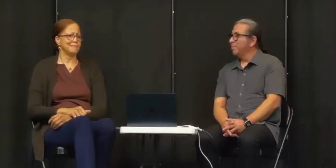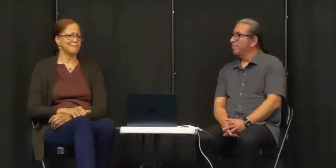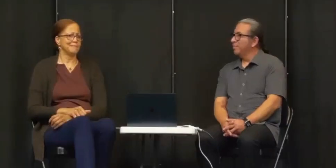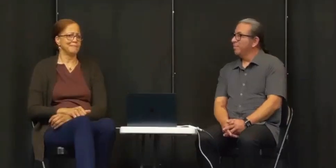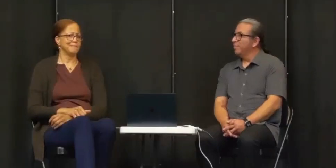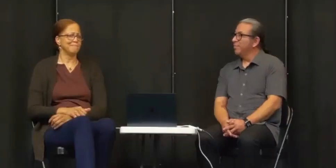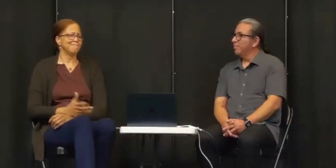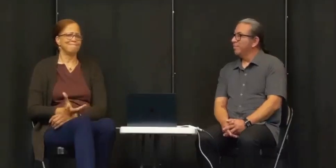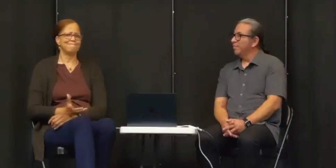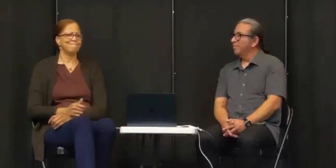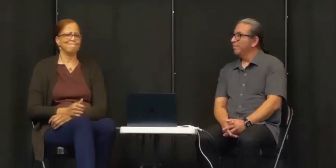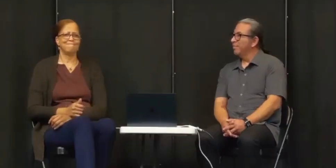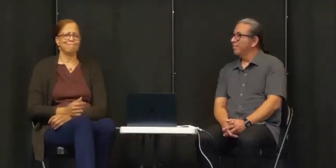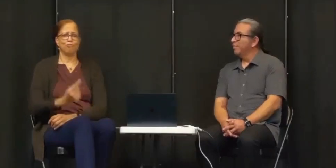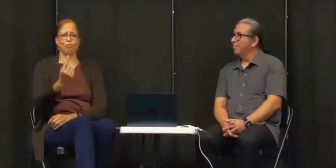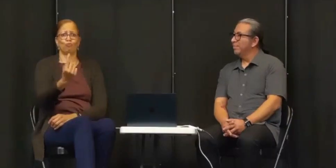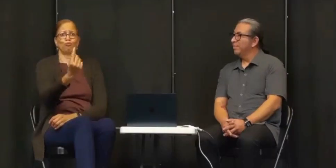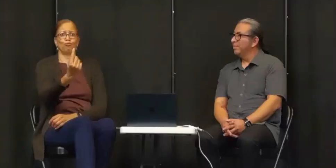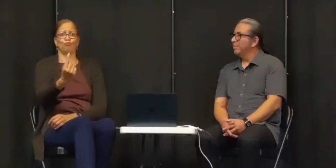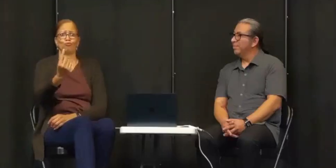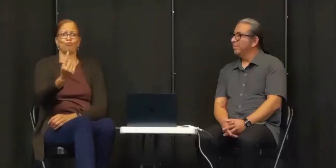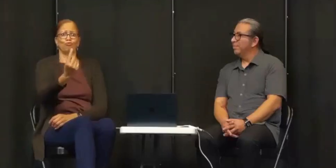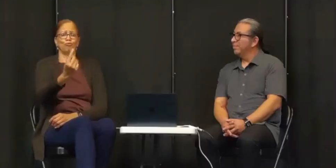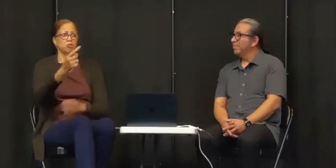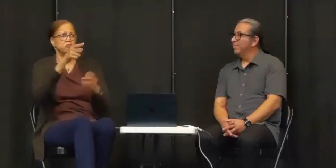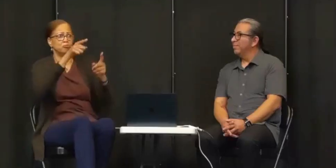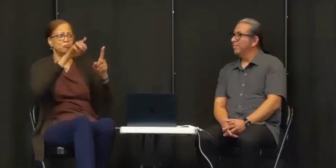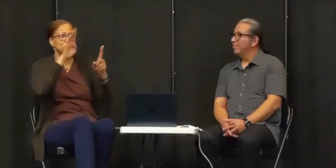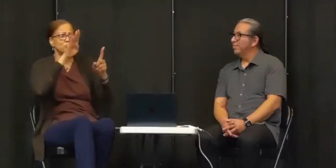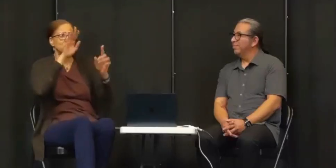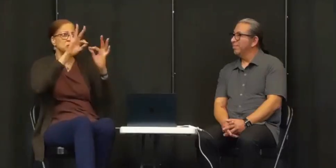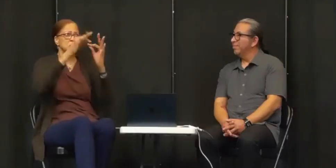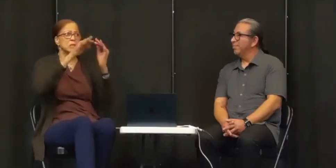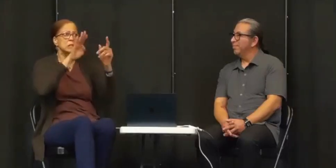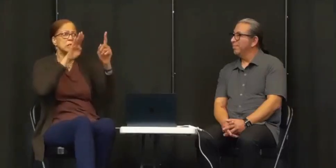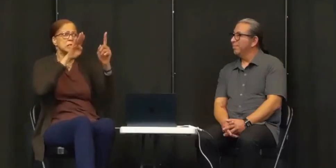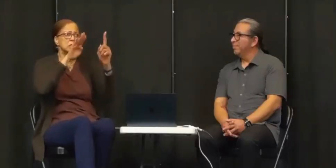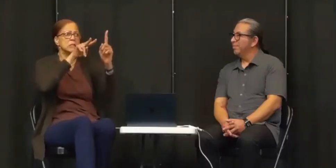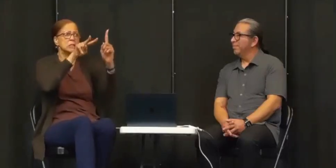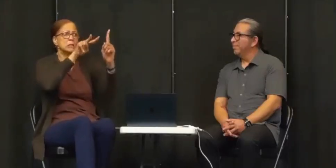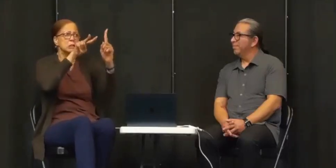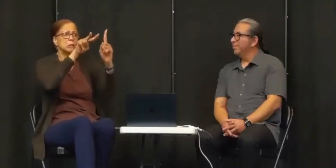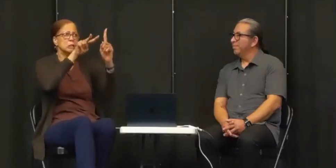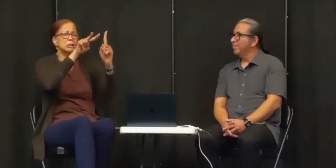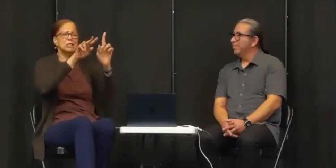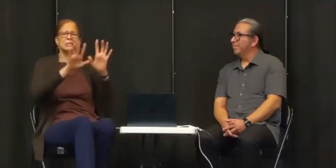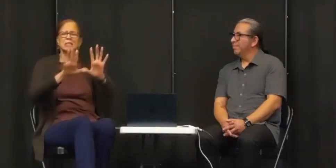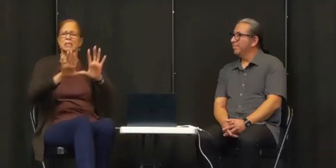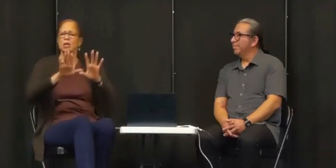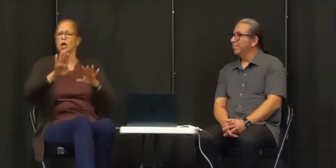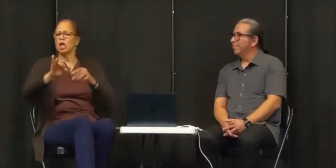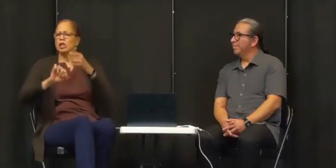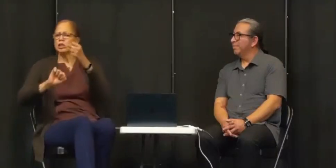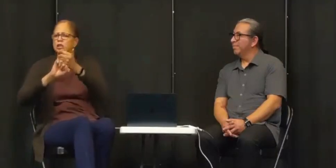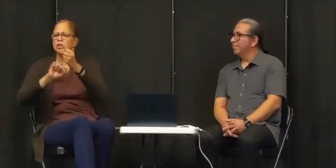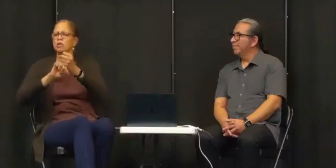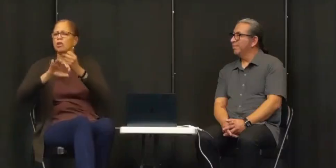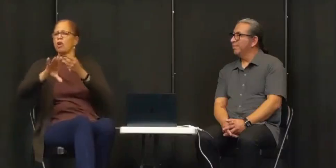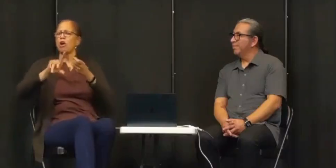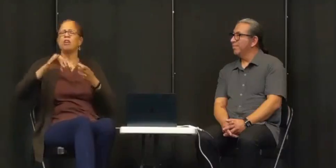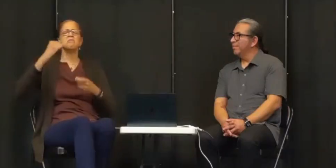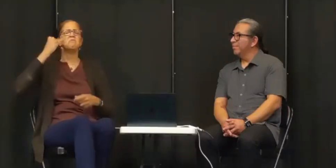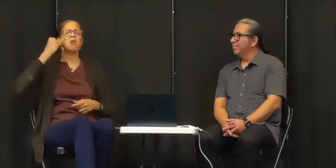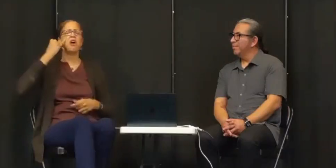there may not be much of a support system there for you. If you're just going it alone and you're frustrated with your family and it's just you, one